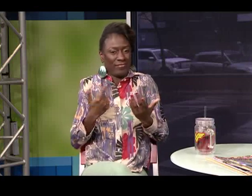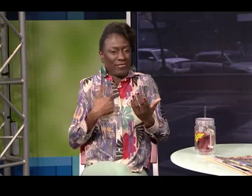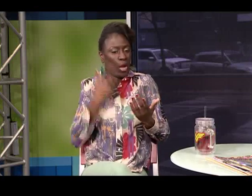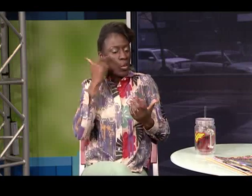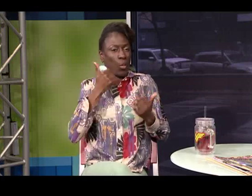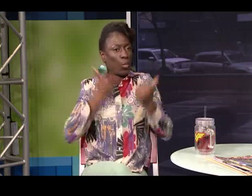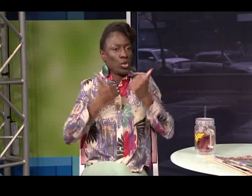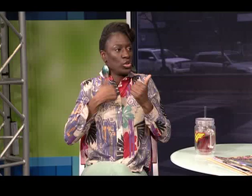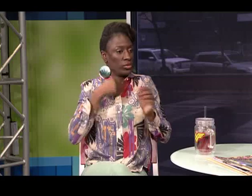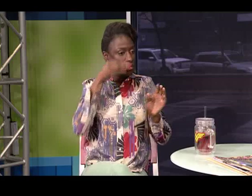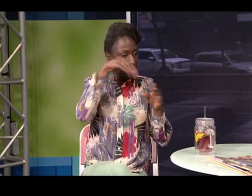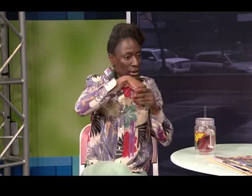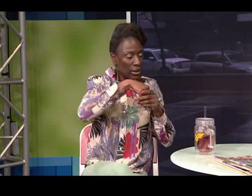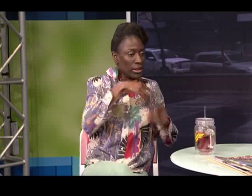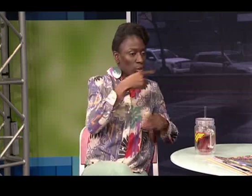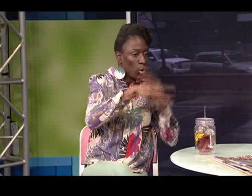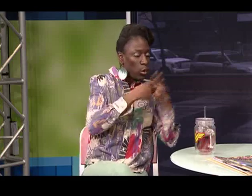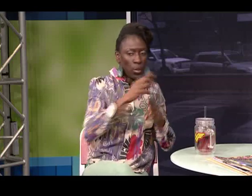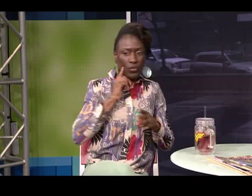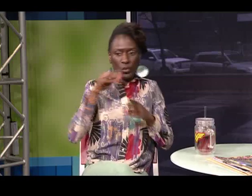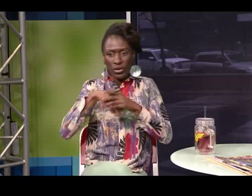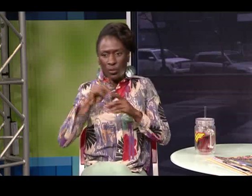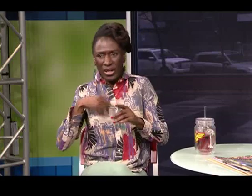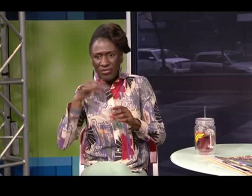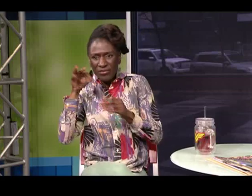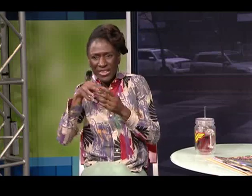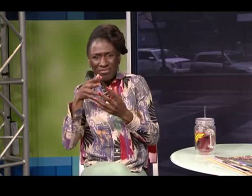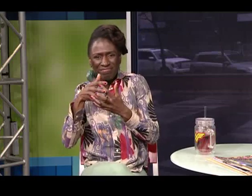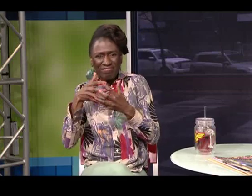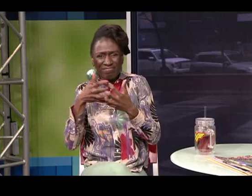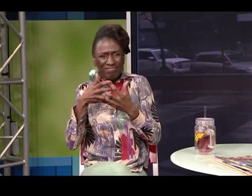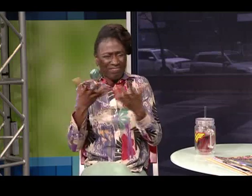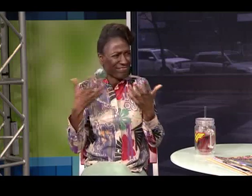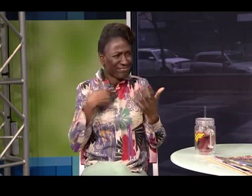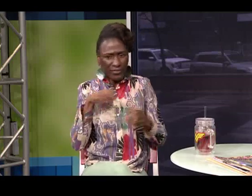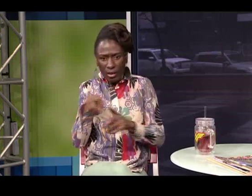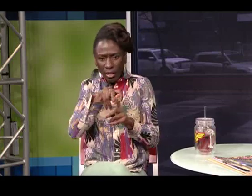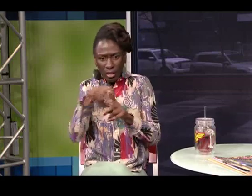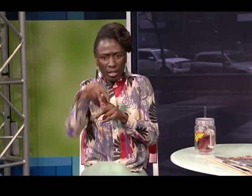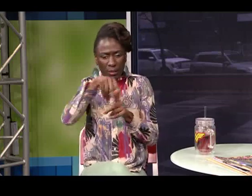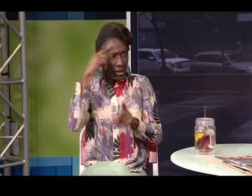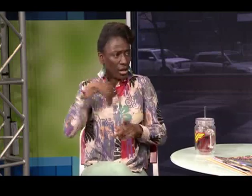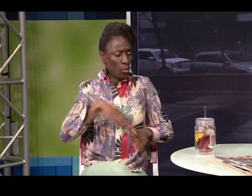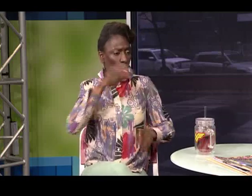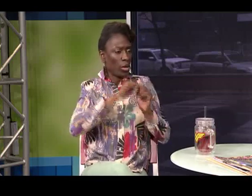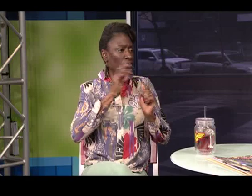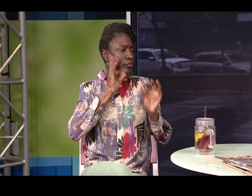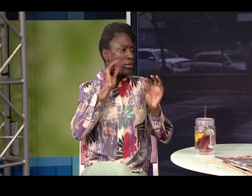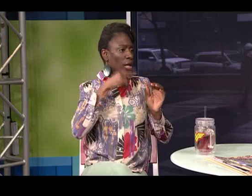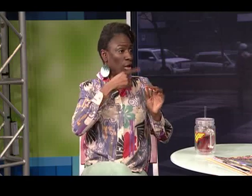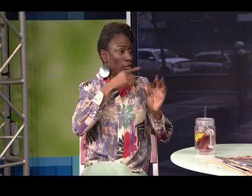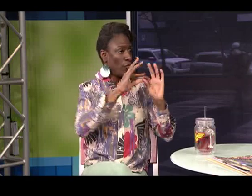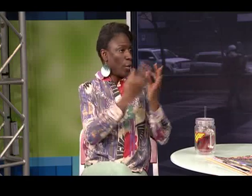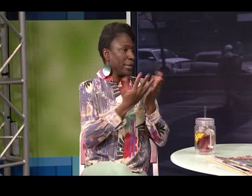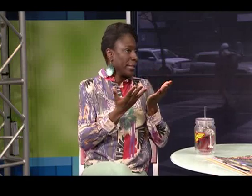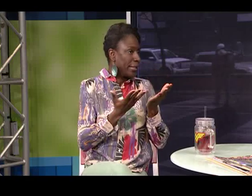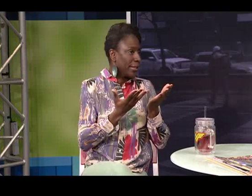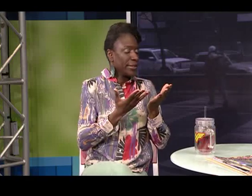was hard of hearing. I didn't know whether I belonged in the hearing world or the world that uses spoken language or the deaf world, the world that uses